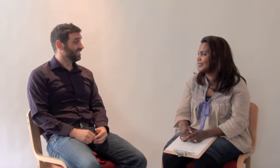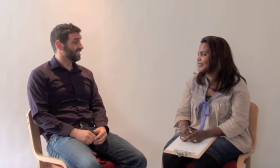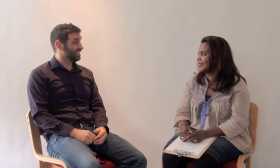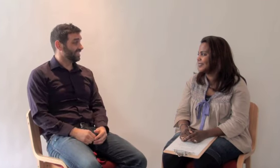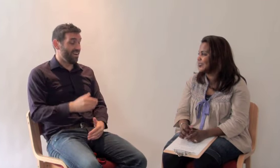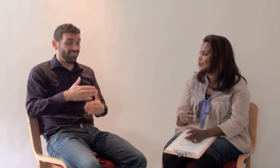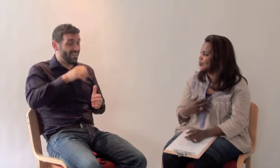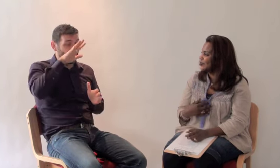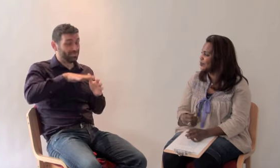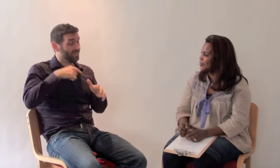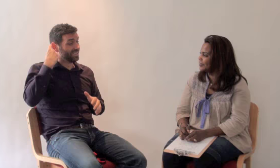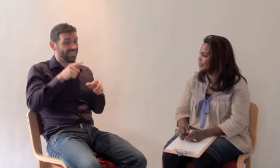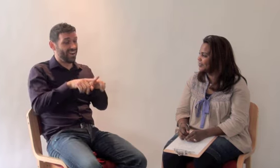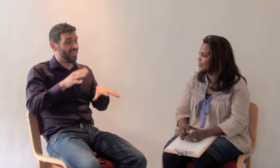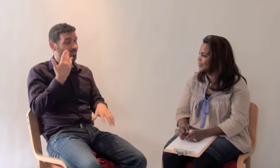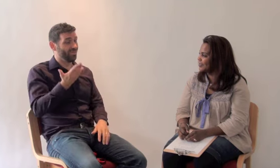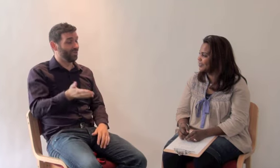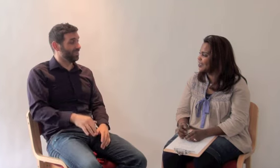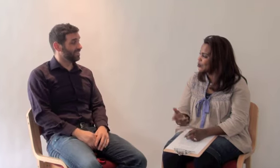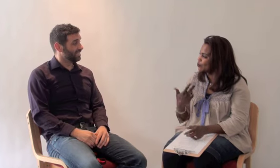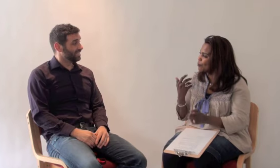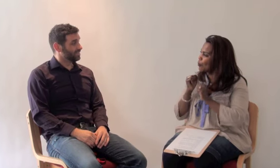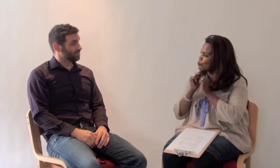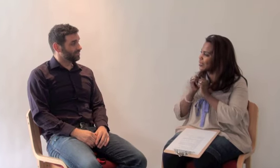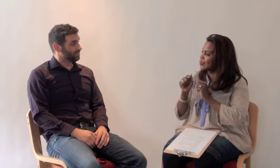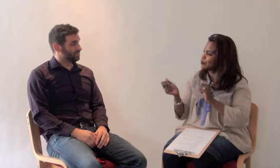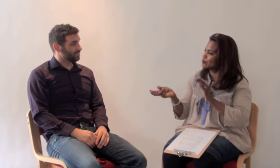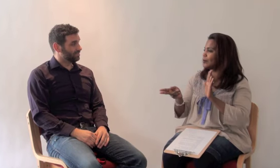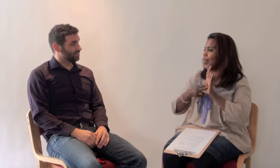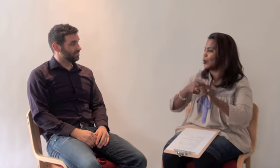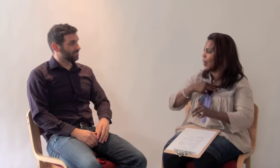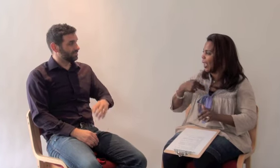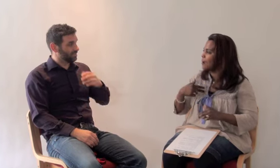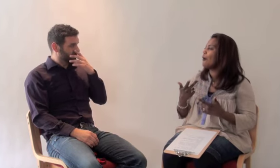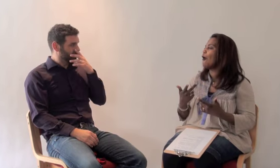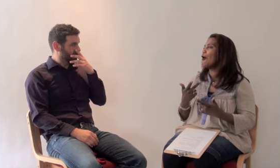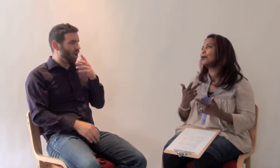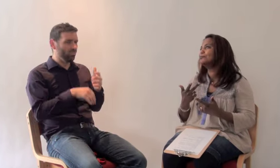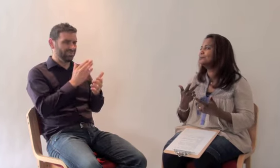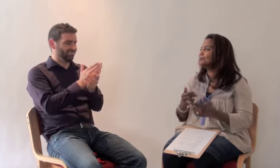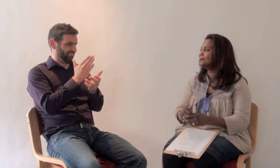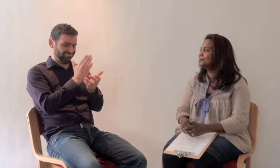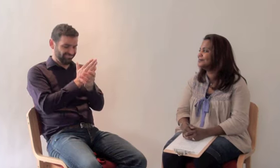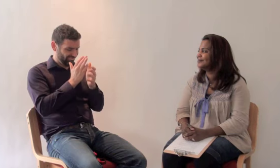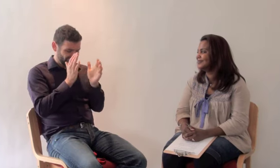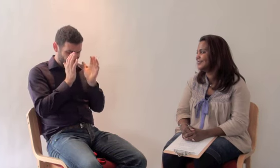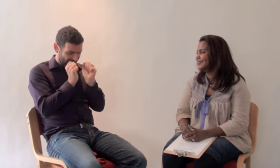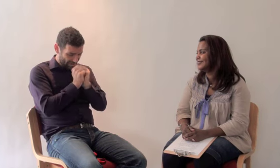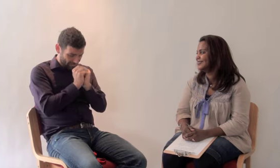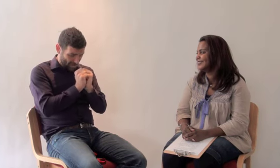overwhelming, actually. It was really too much. I've never experienced London like that before. And you appreciated having your name on your vest?